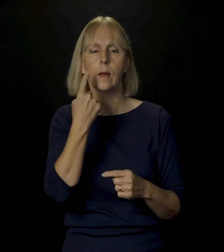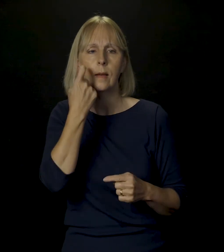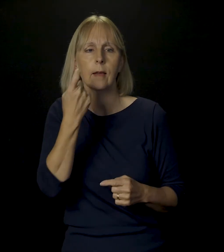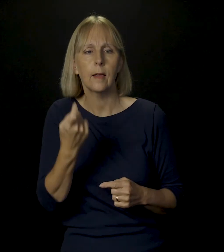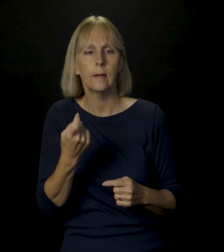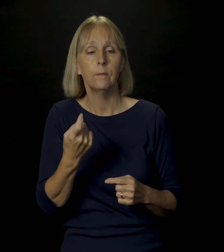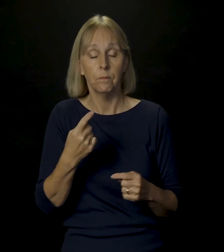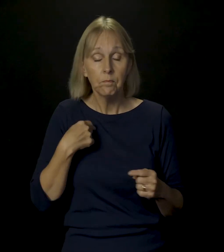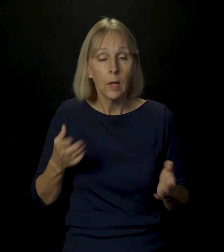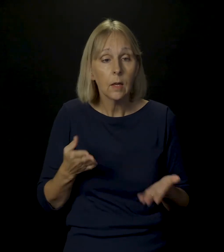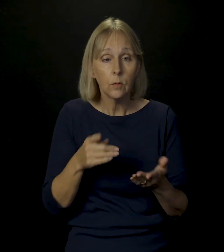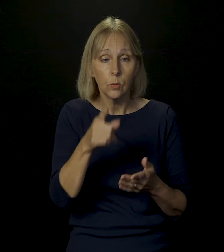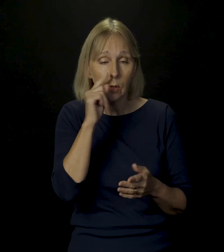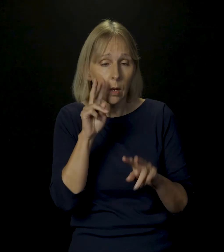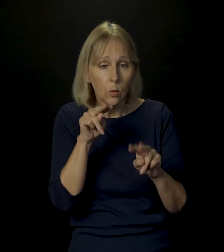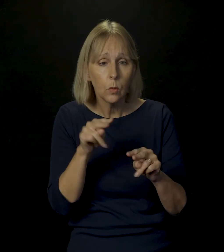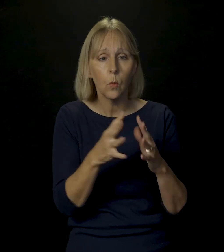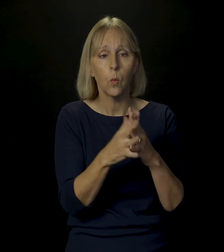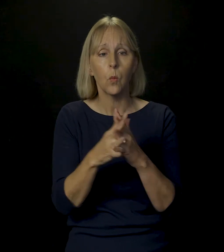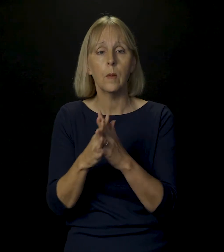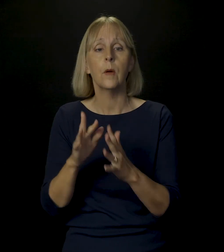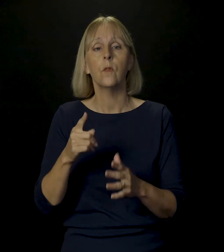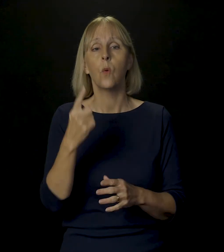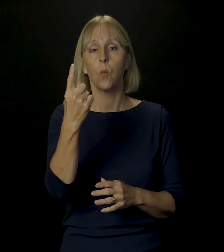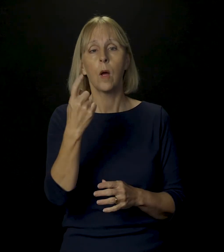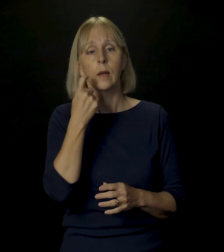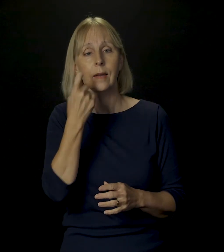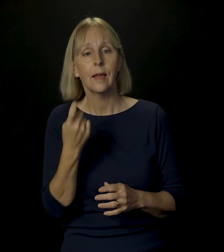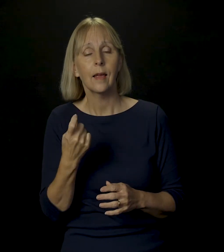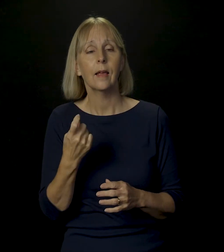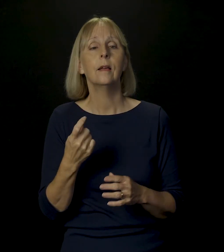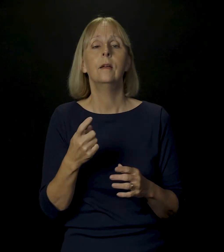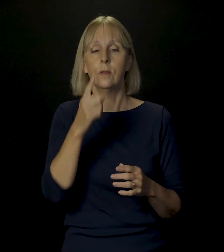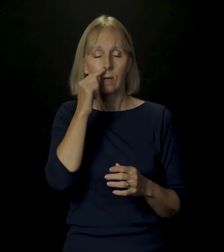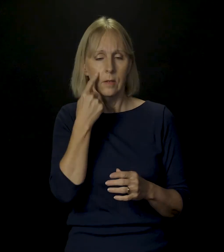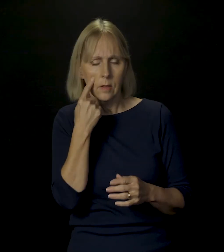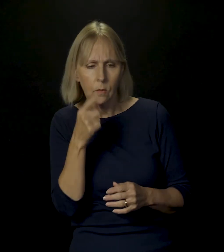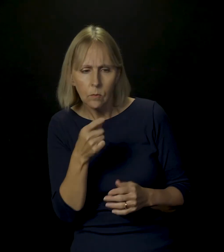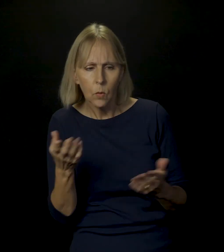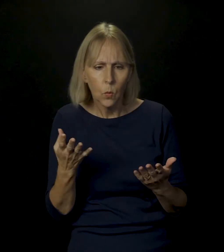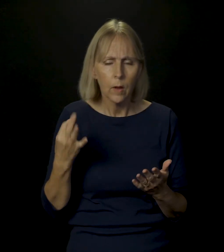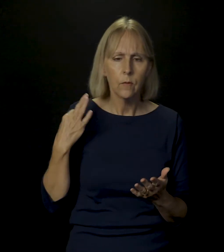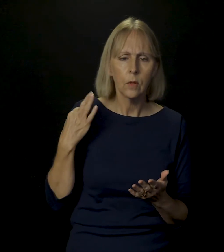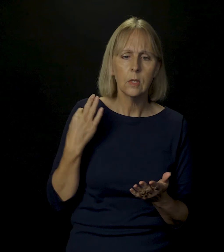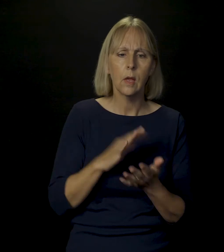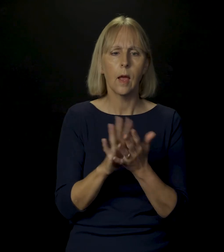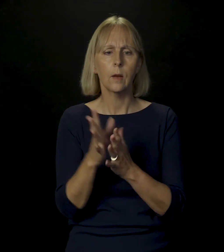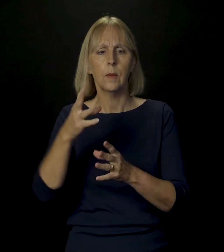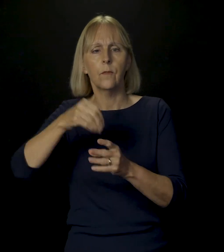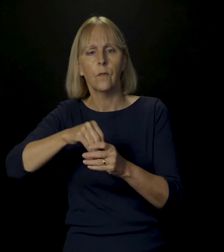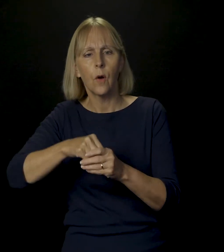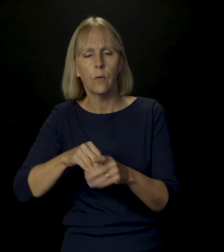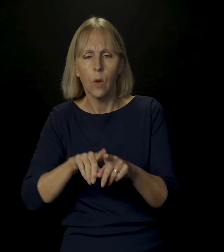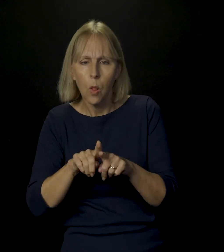visit the One Care website. There you can find out how you can volunteer. You can find out how you can engage with the organization and learn more about what they do.